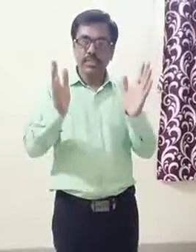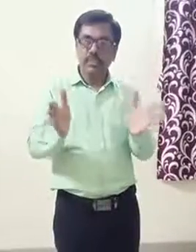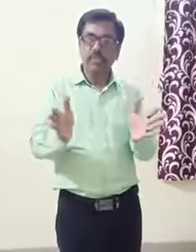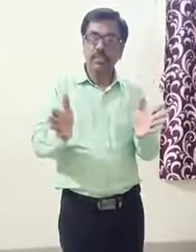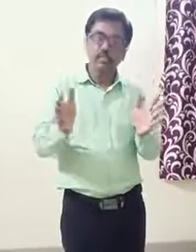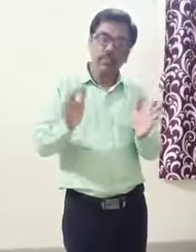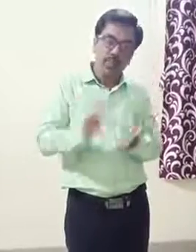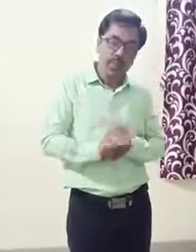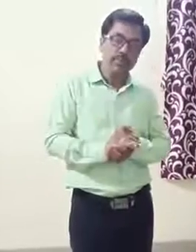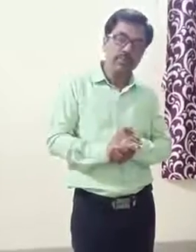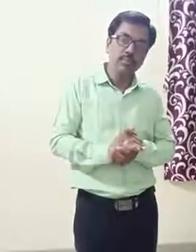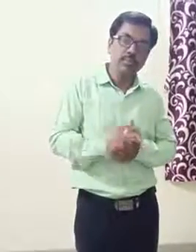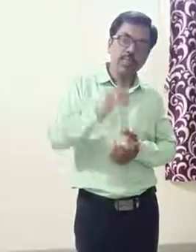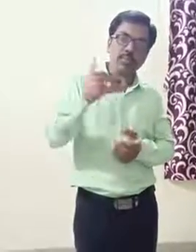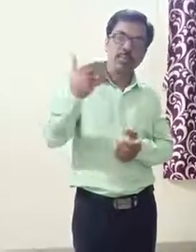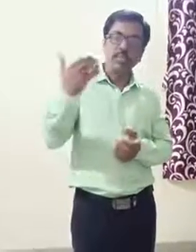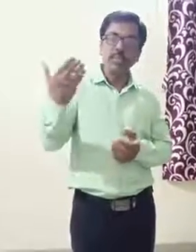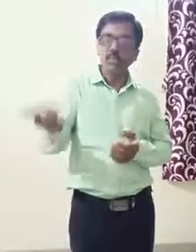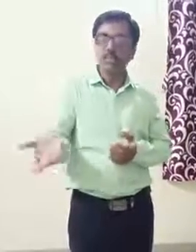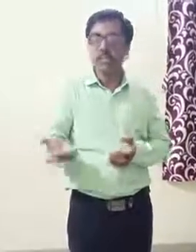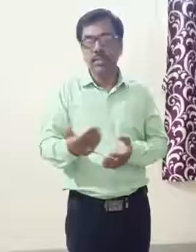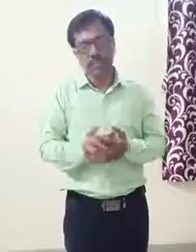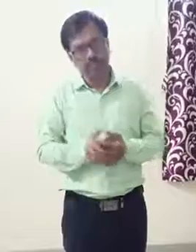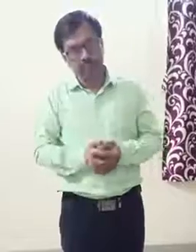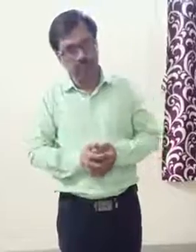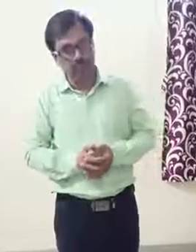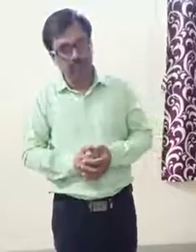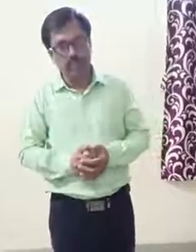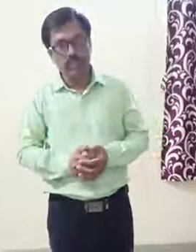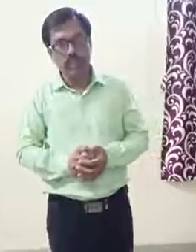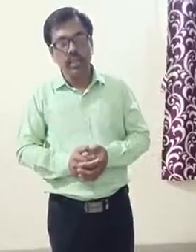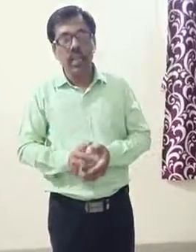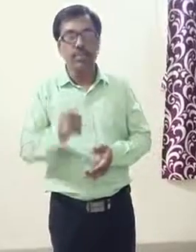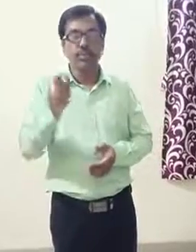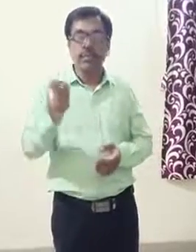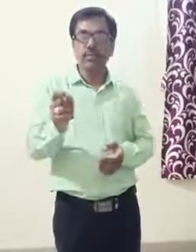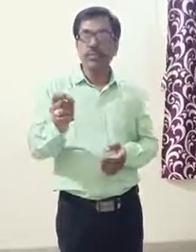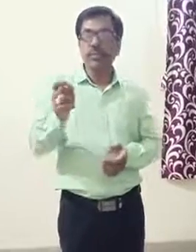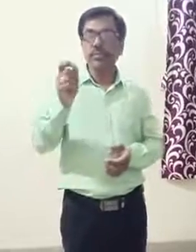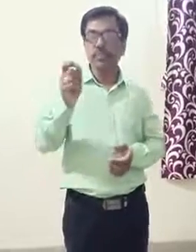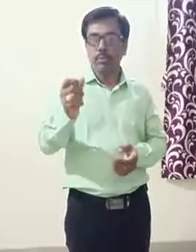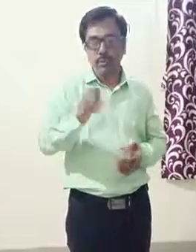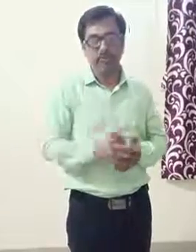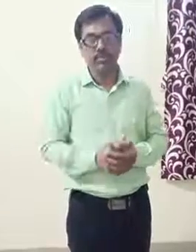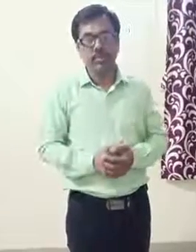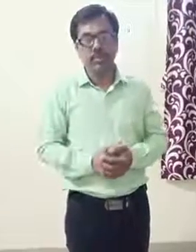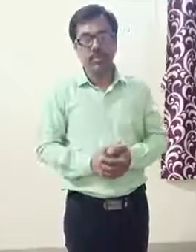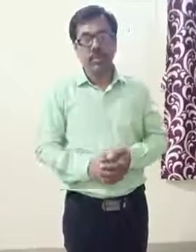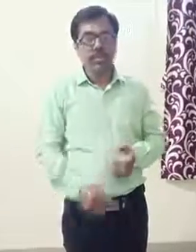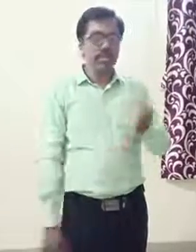established the rule of law, means everybody he considered equal in front of law, and he secured the right to property. Here the